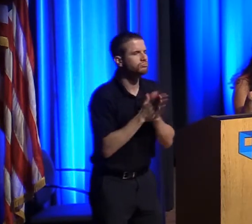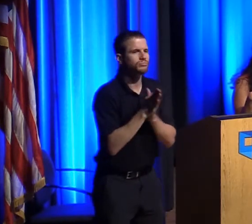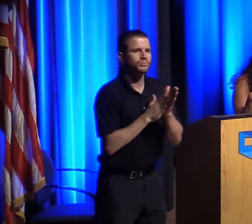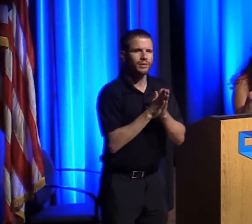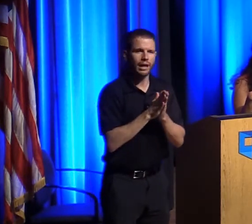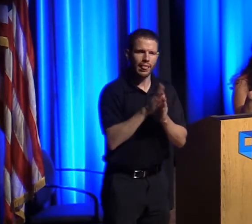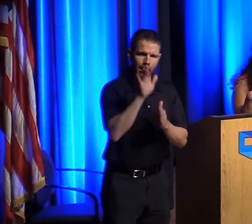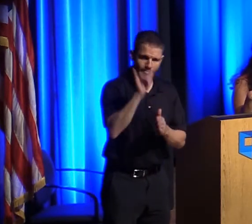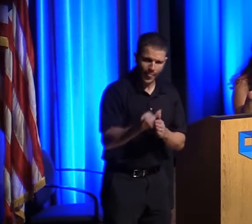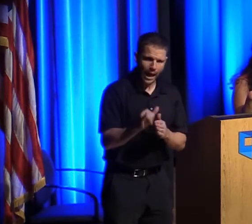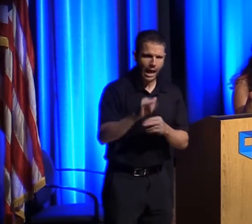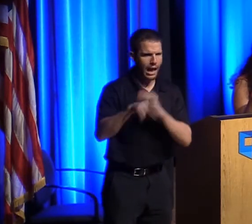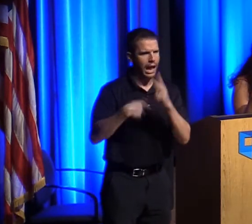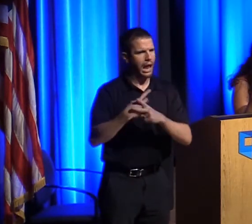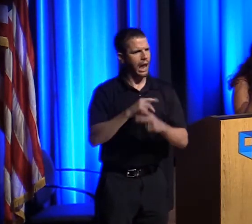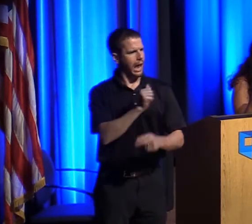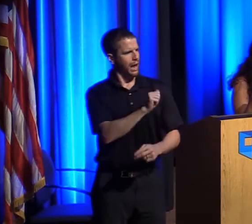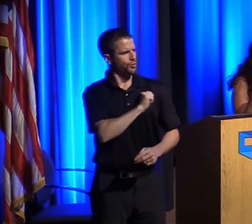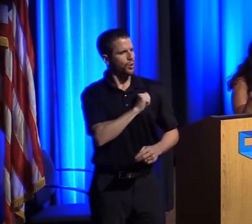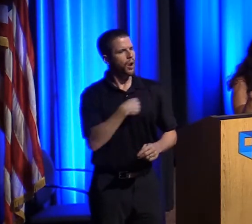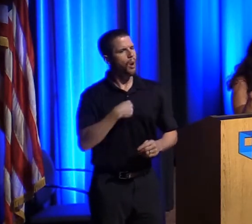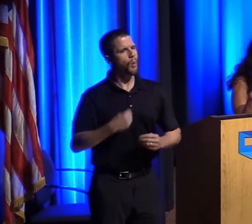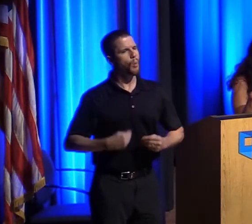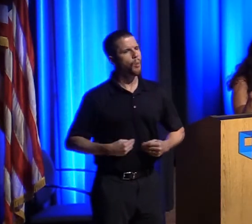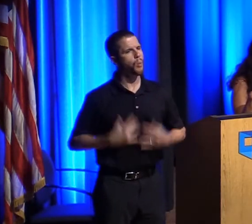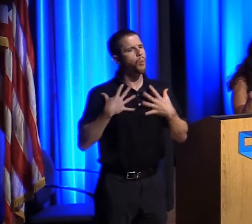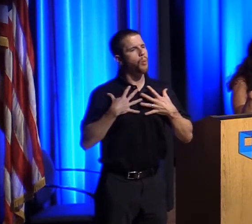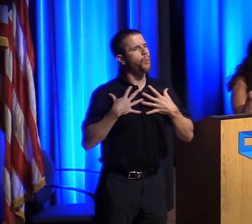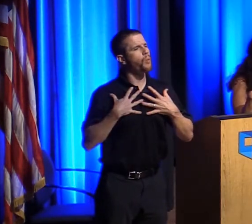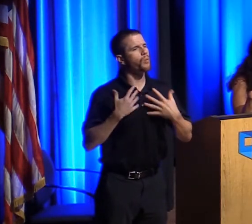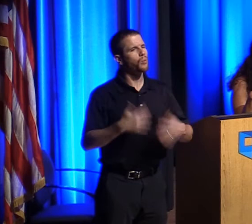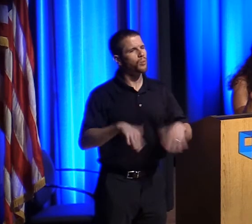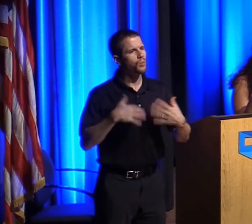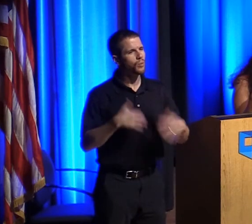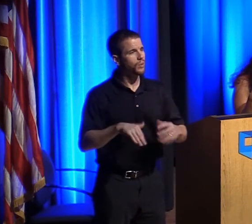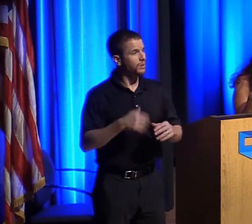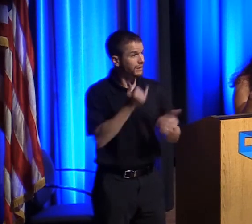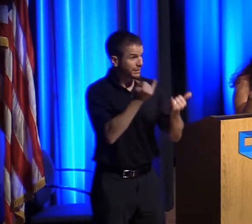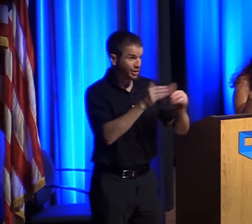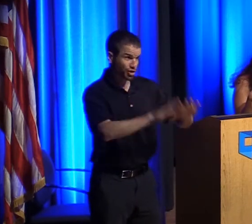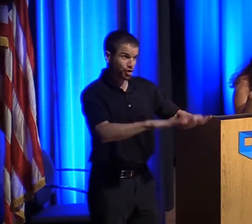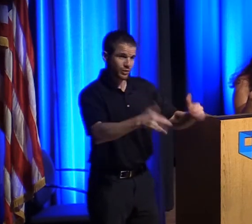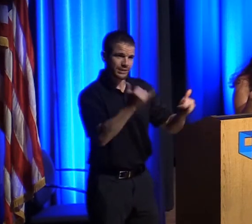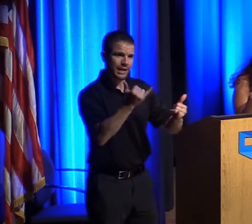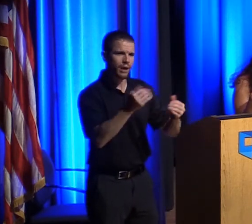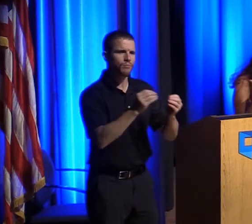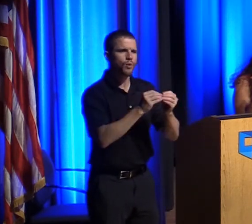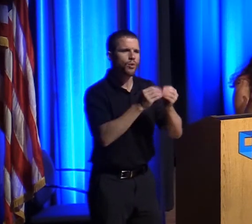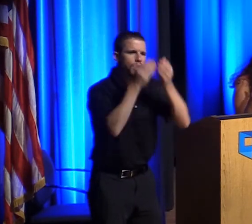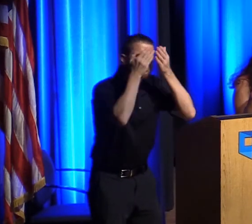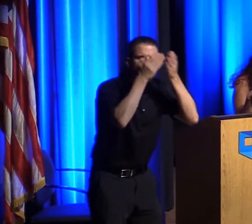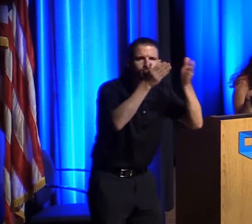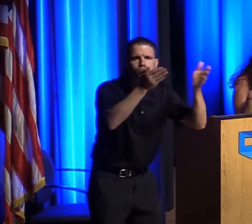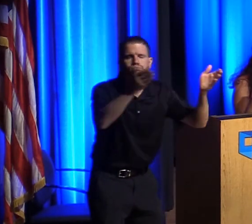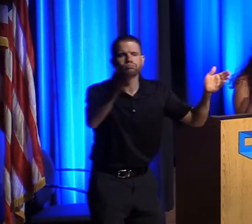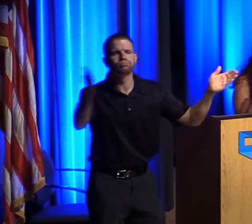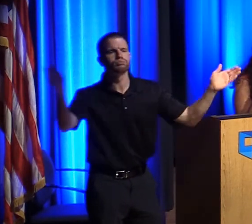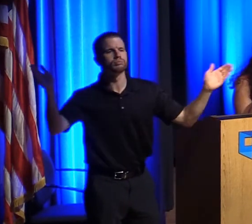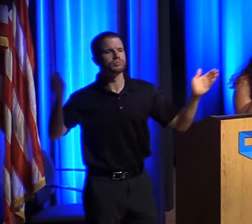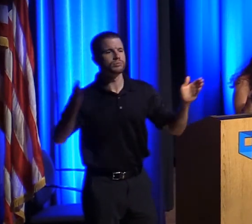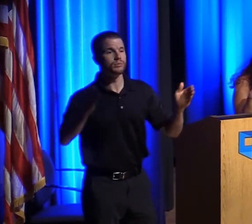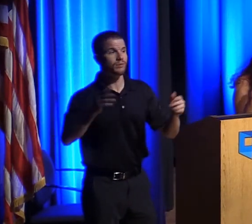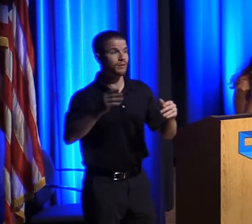youth who really see the world differently than we did that gives me the most hope. And as I've had